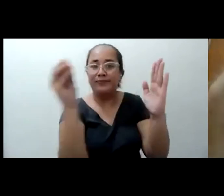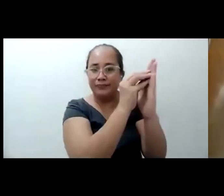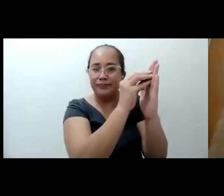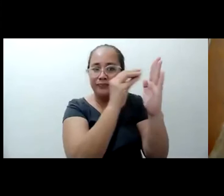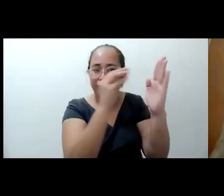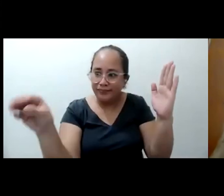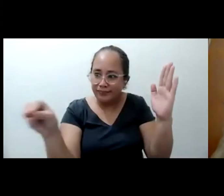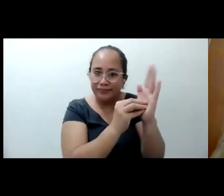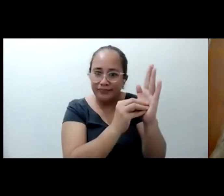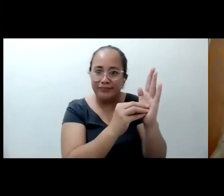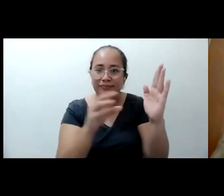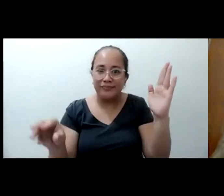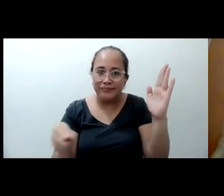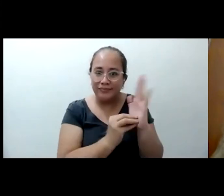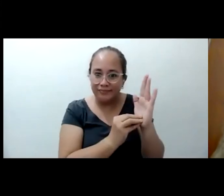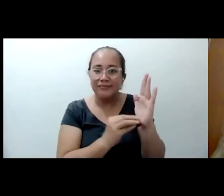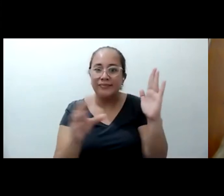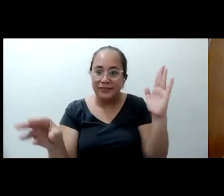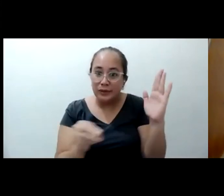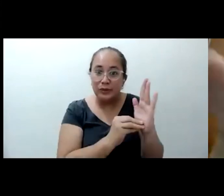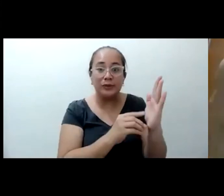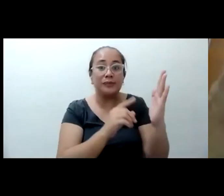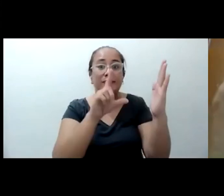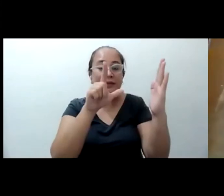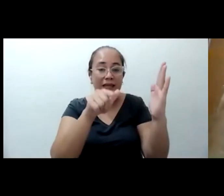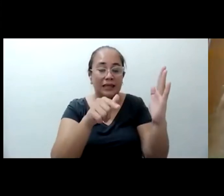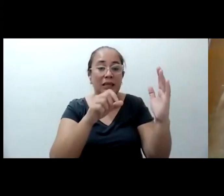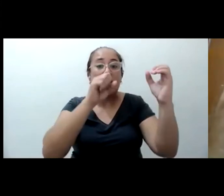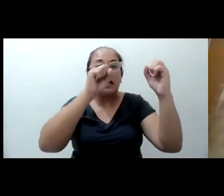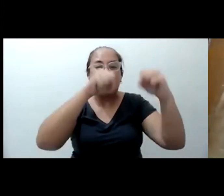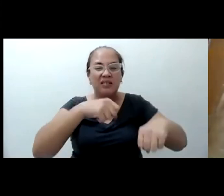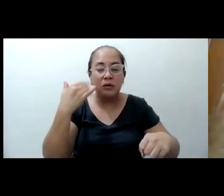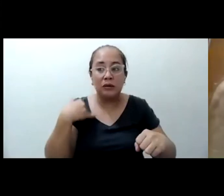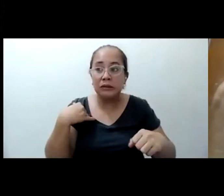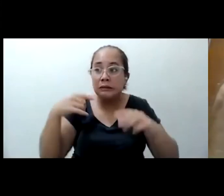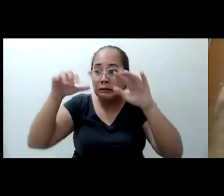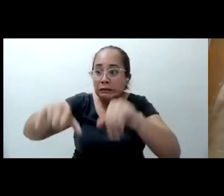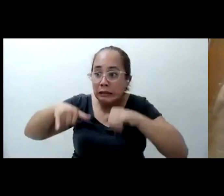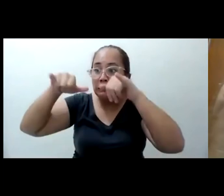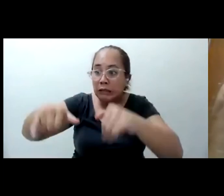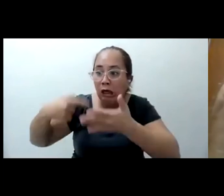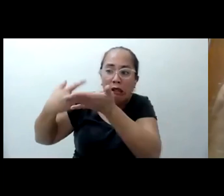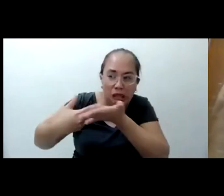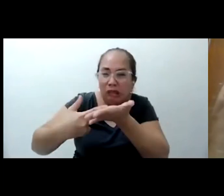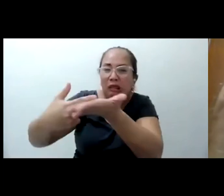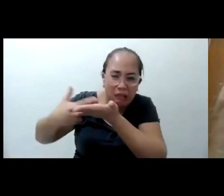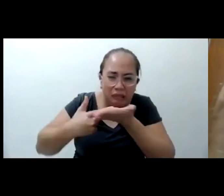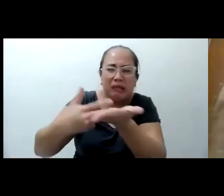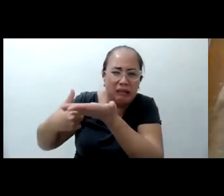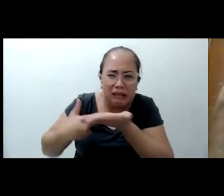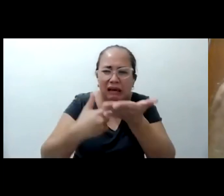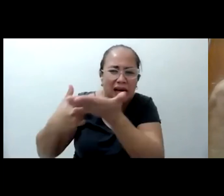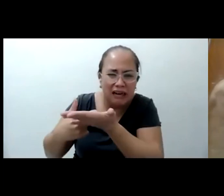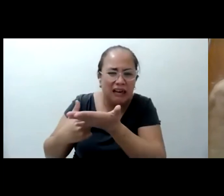So we come to an agreement, and we don't spend a lot of time discussing the problem areas,